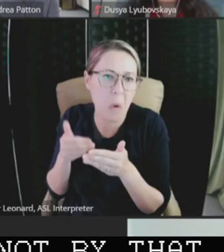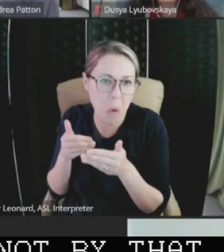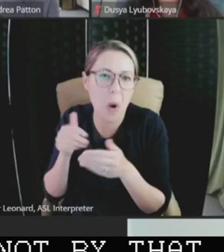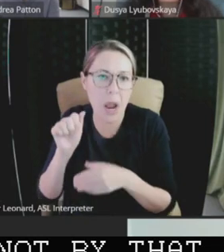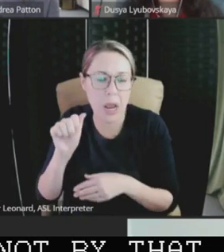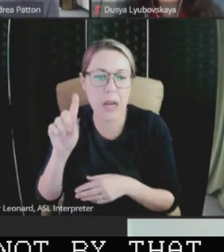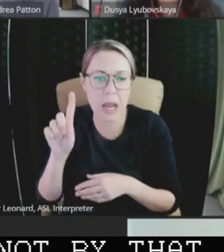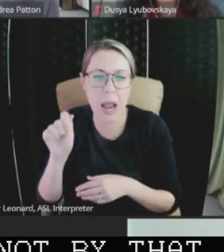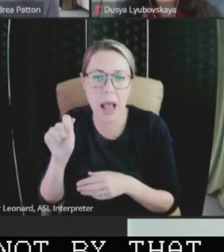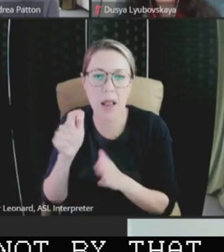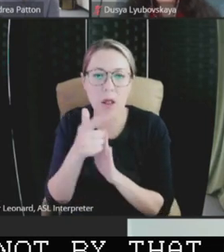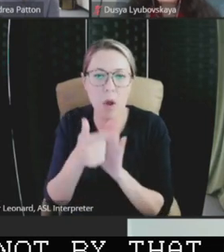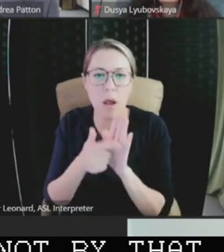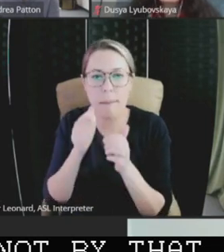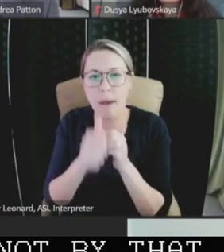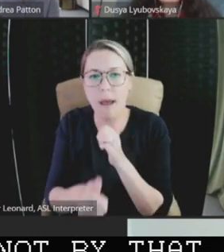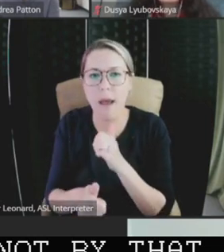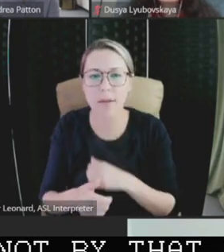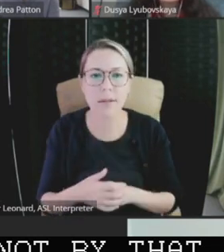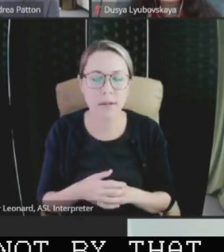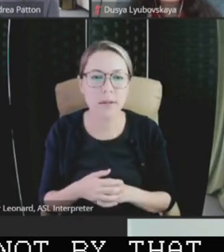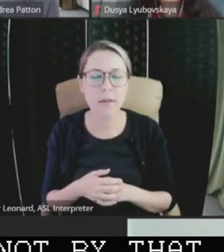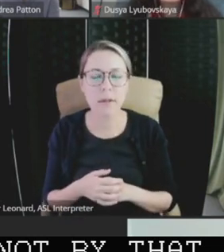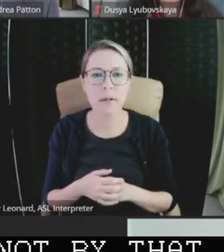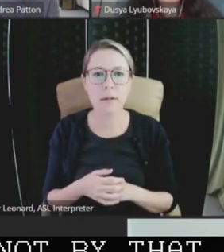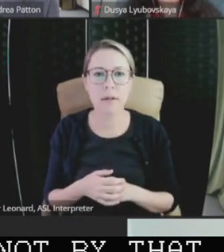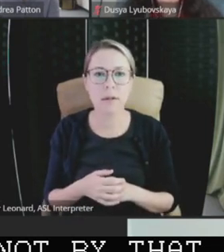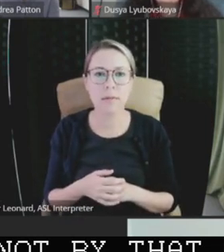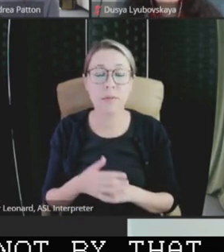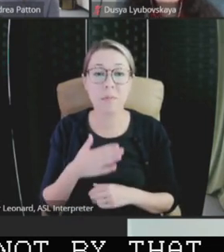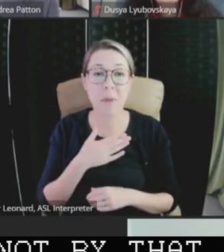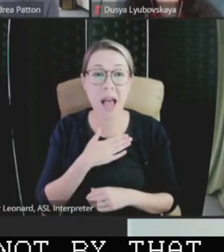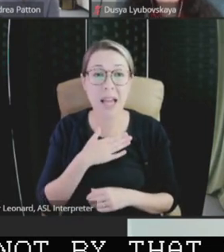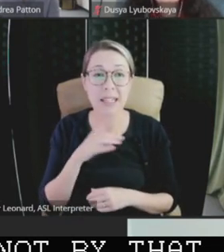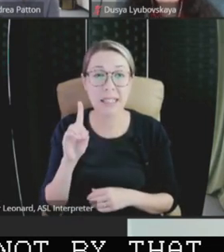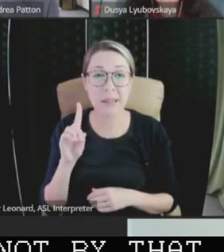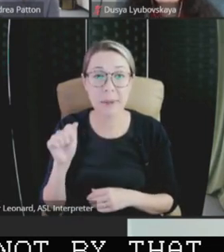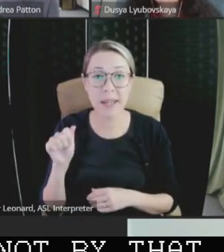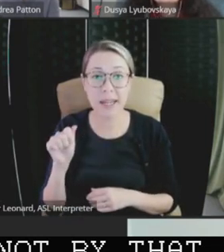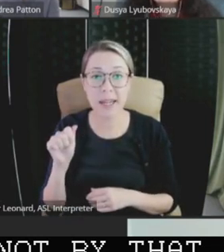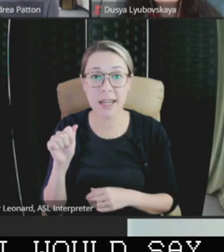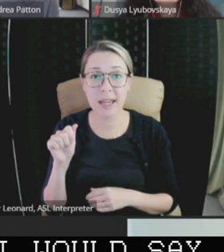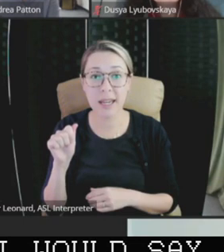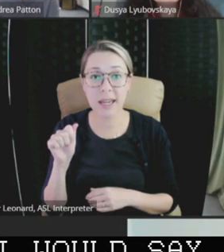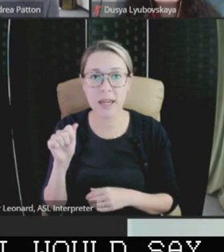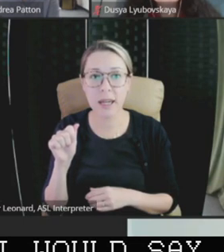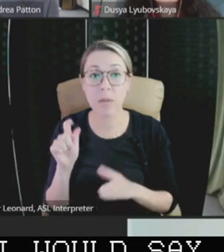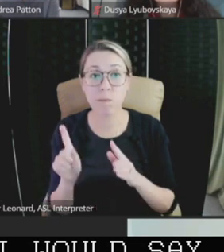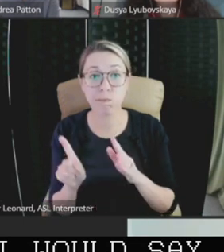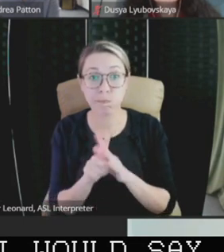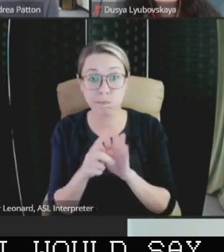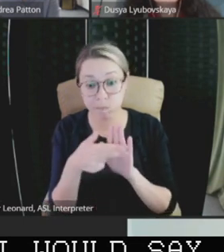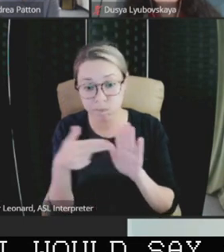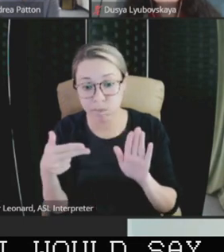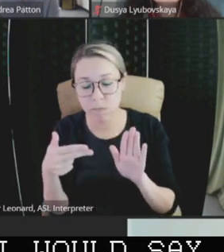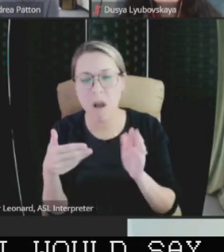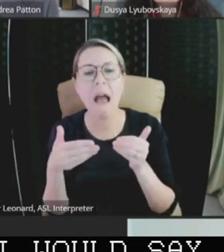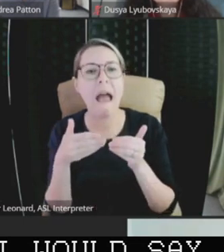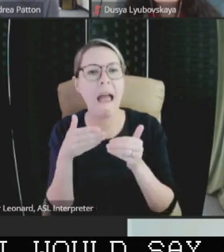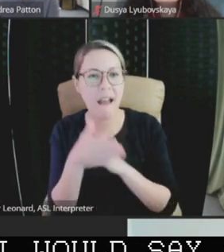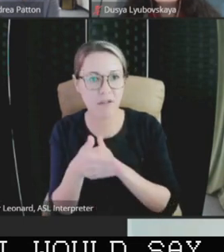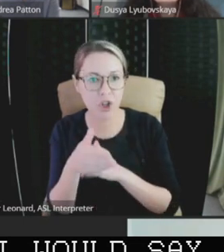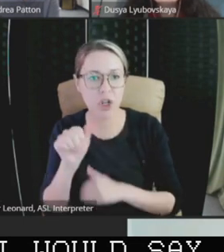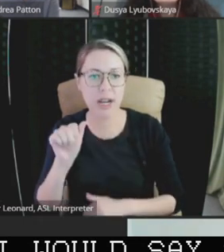significant time frame that I've had a disability has been with the ADA in place. And certainly, we've all seen